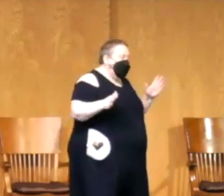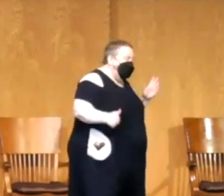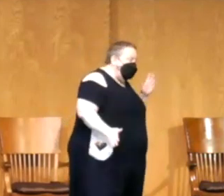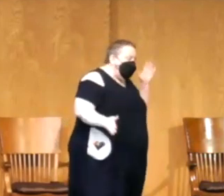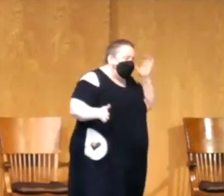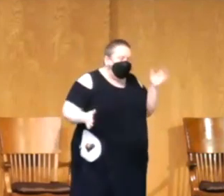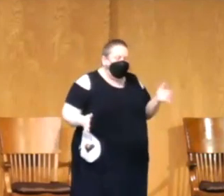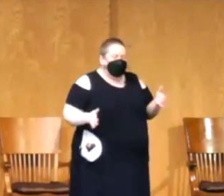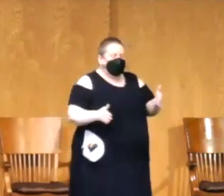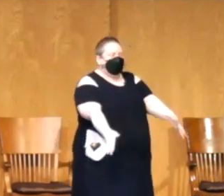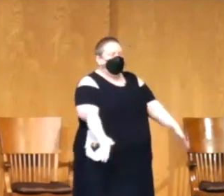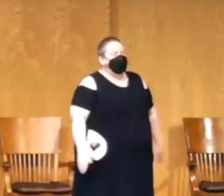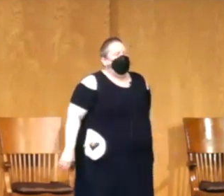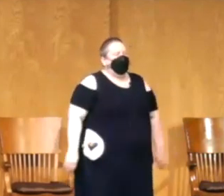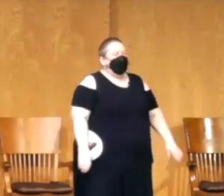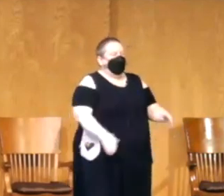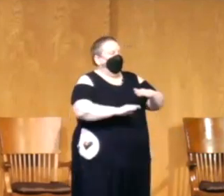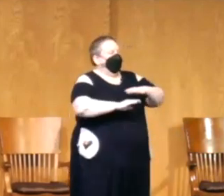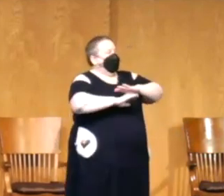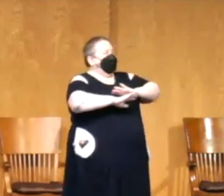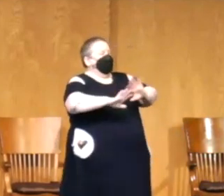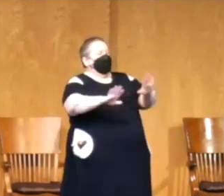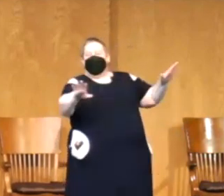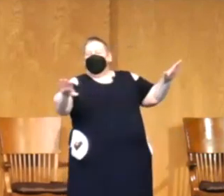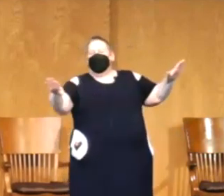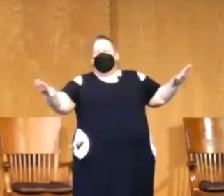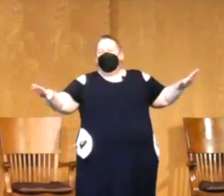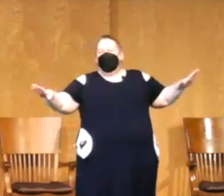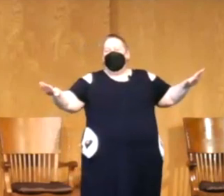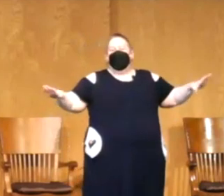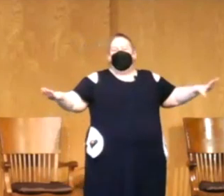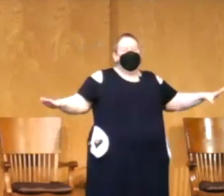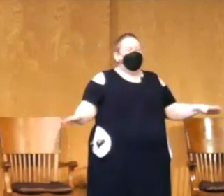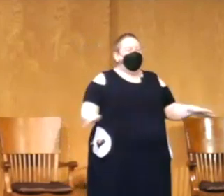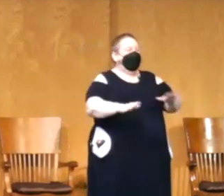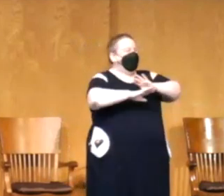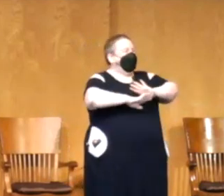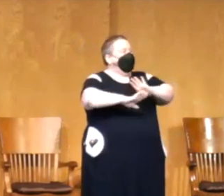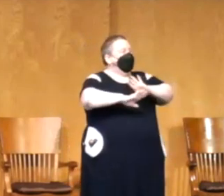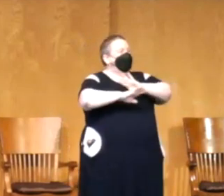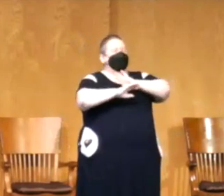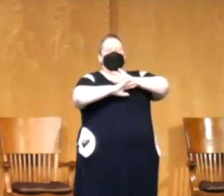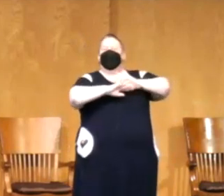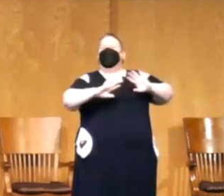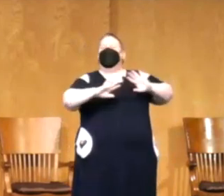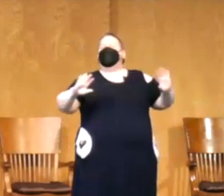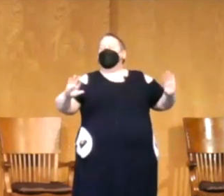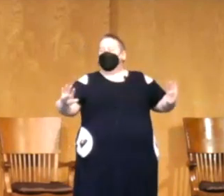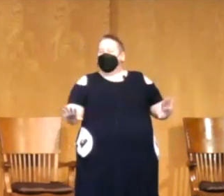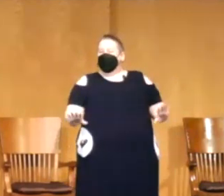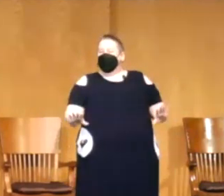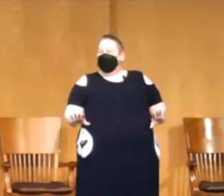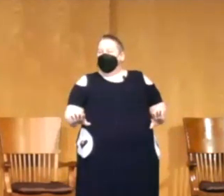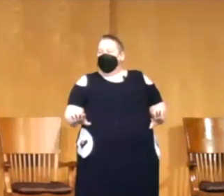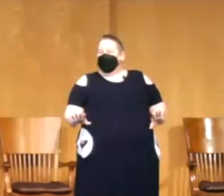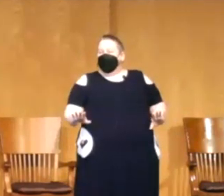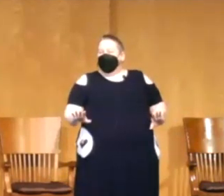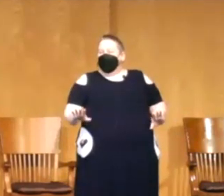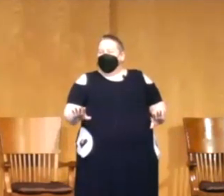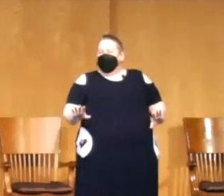when we lean fully into it and we just encounter the mundane, and that is plenty.